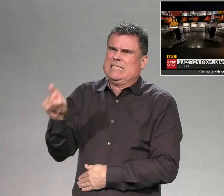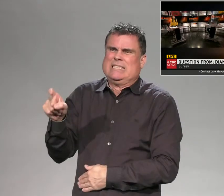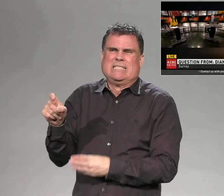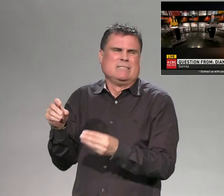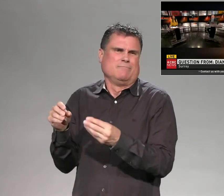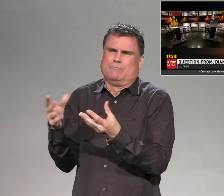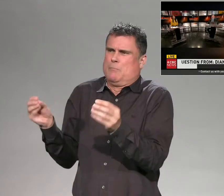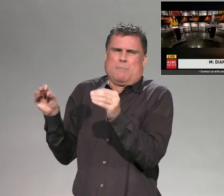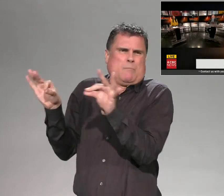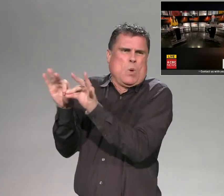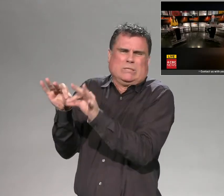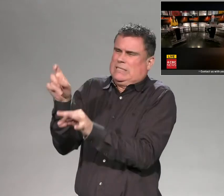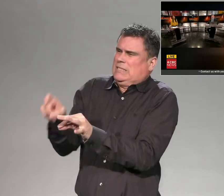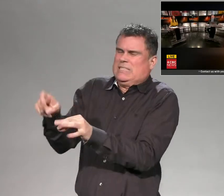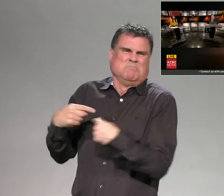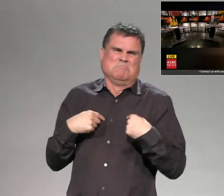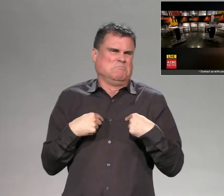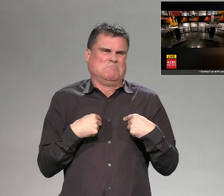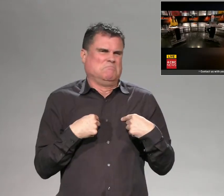Dix?